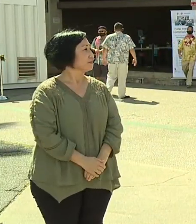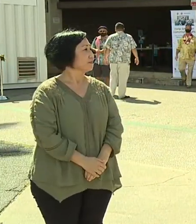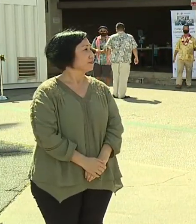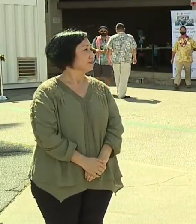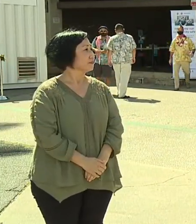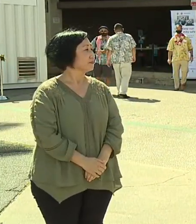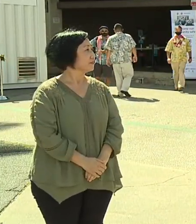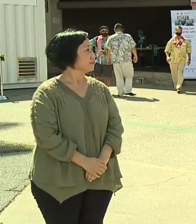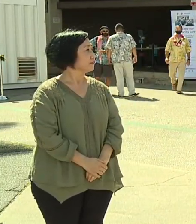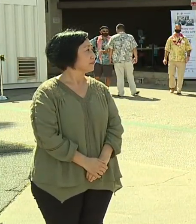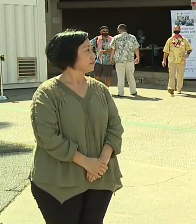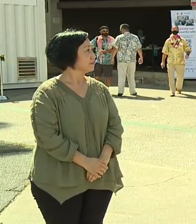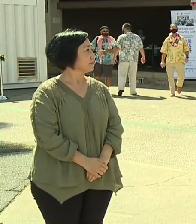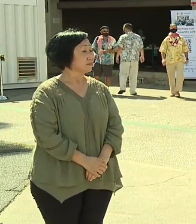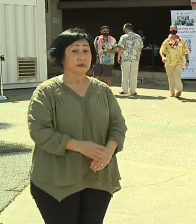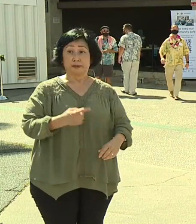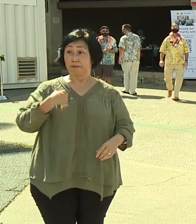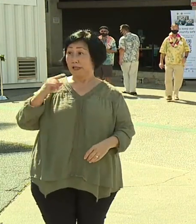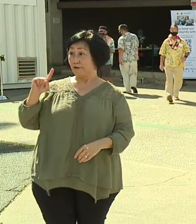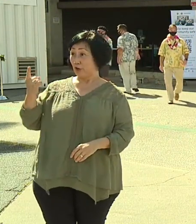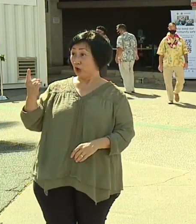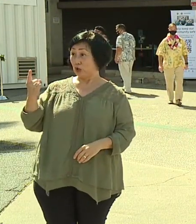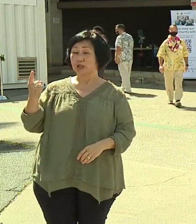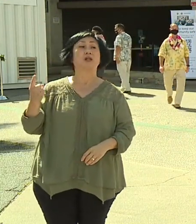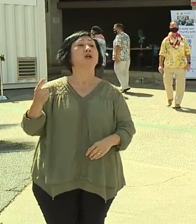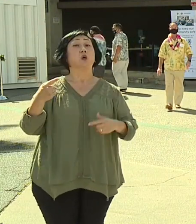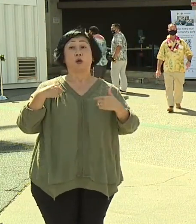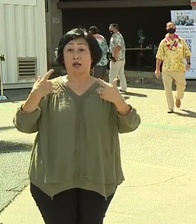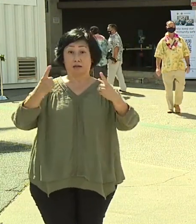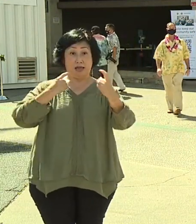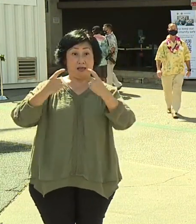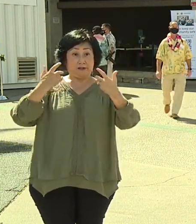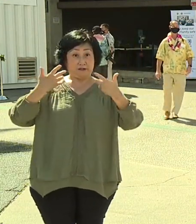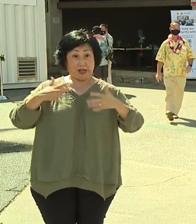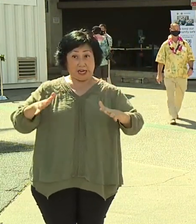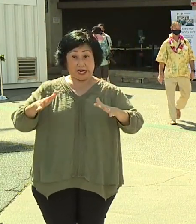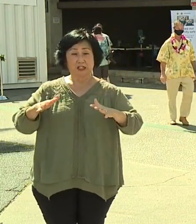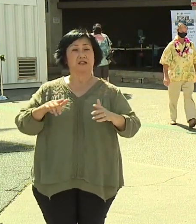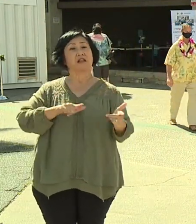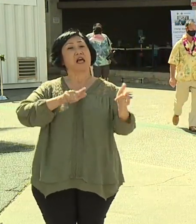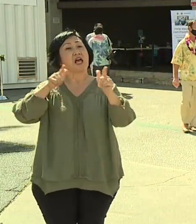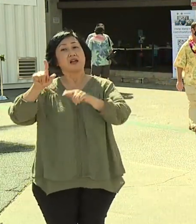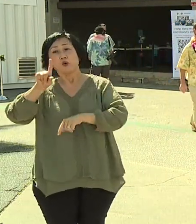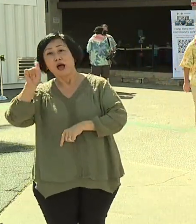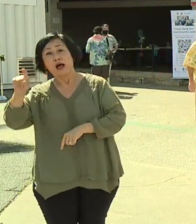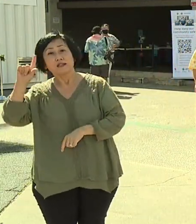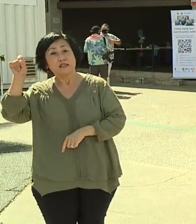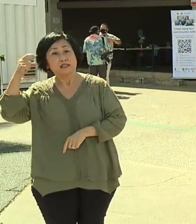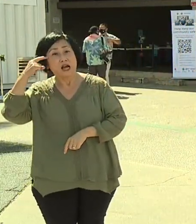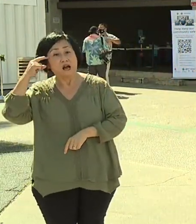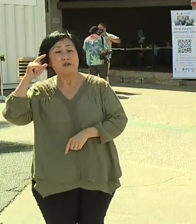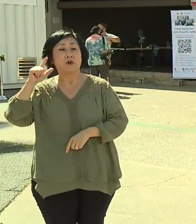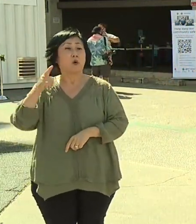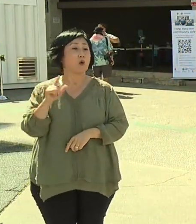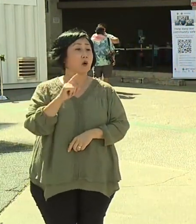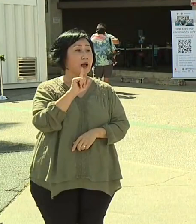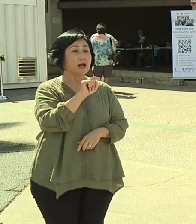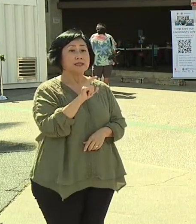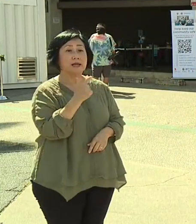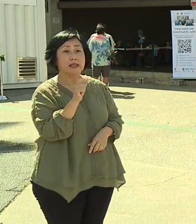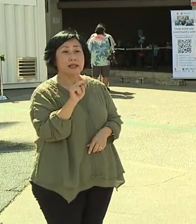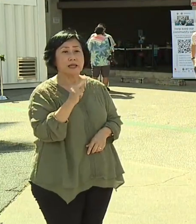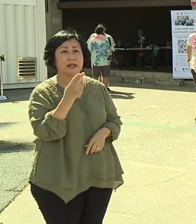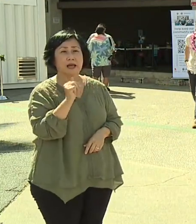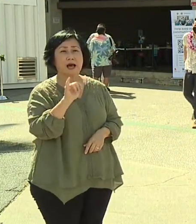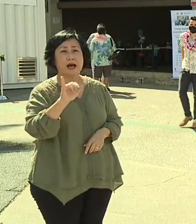first. Yeah, to me first. Yeah. And then when you're pal with me, then you can go to the governor or Glenn Hayashida or